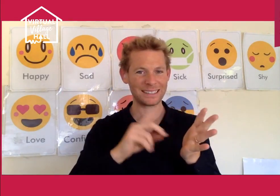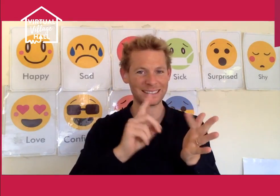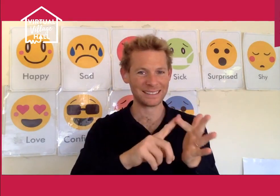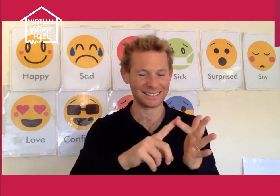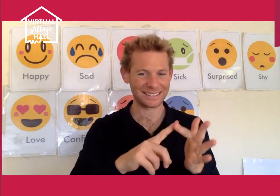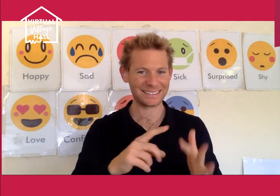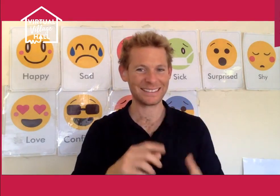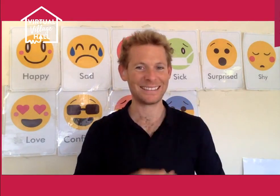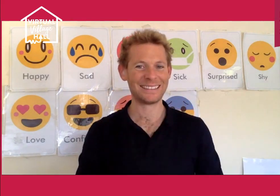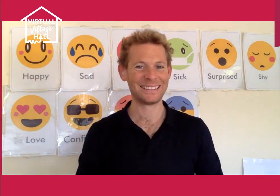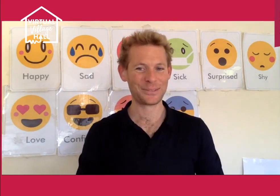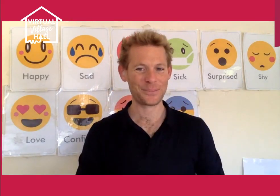is Catherine.